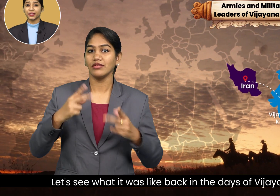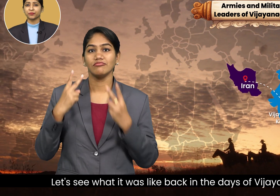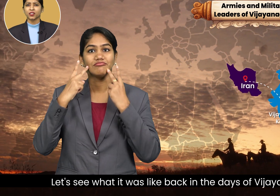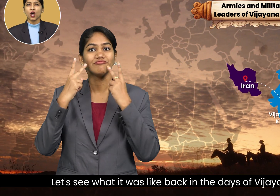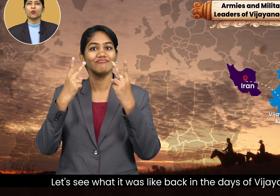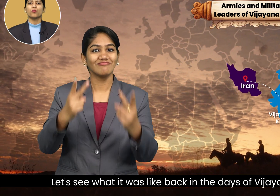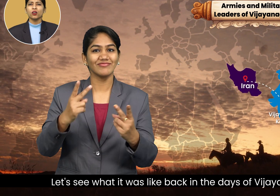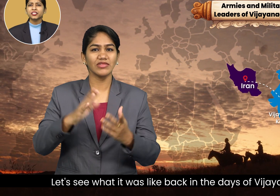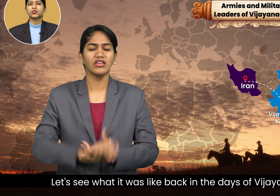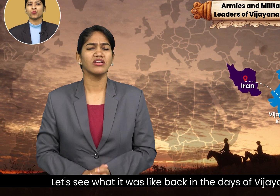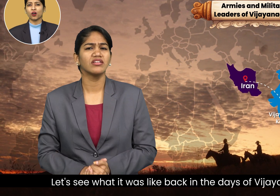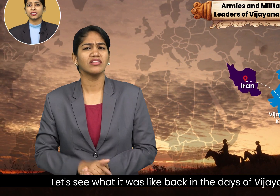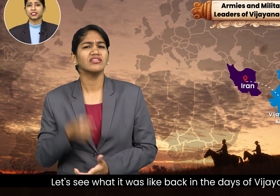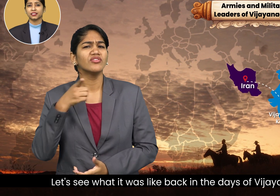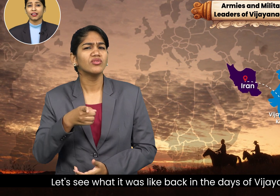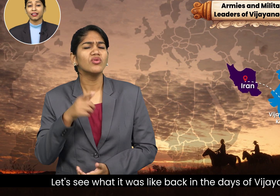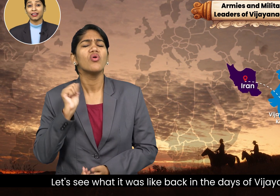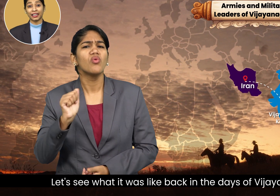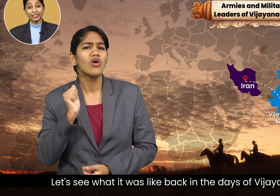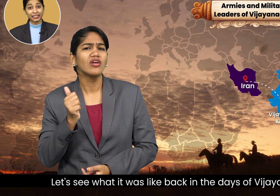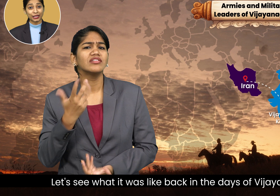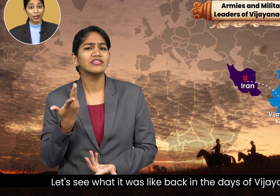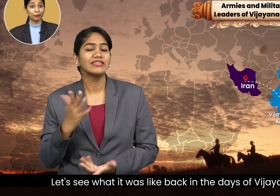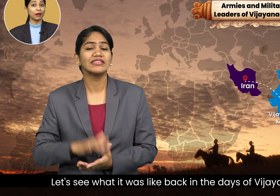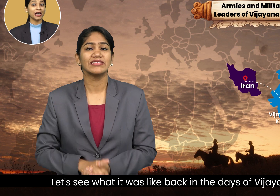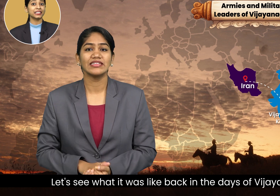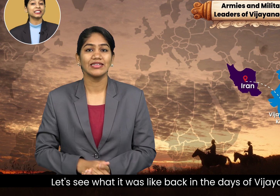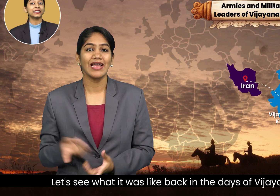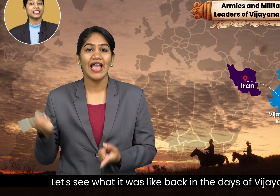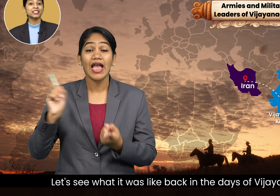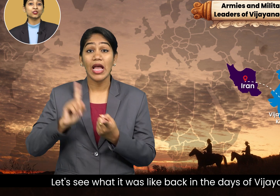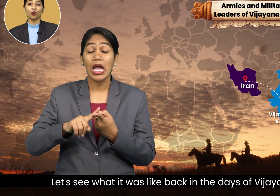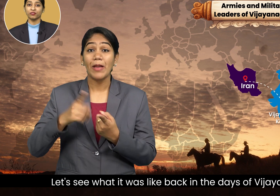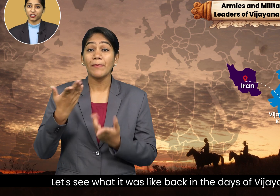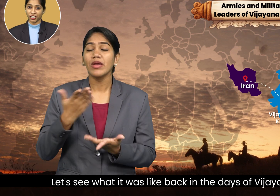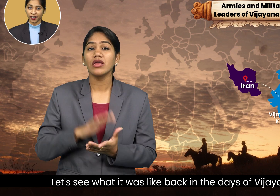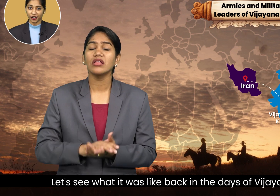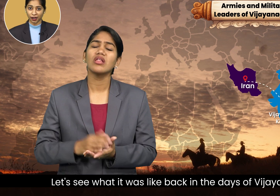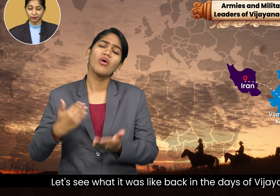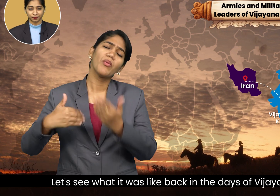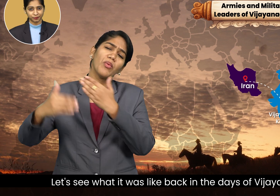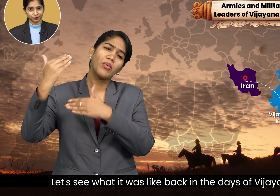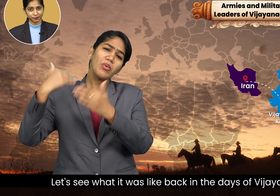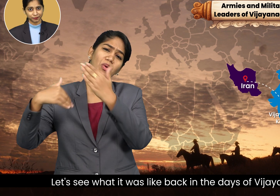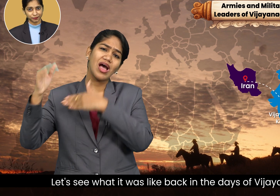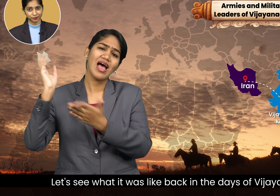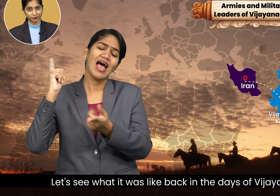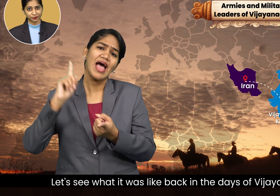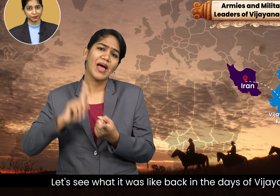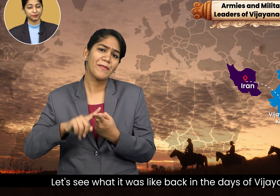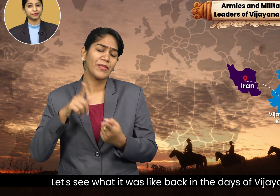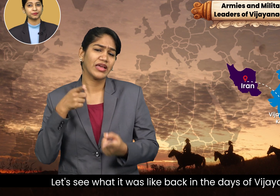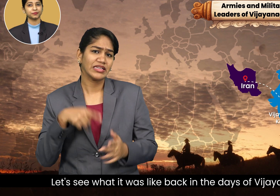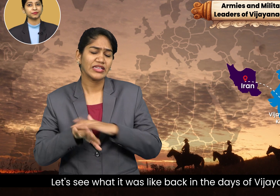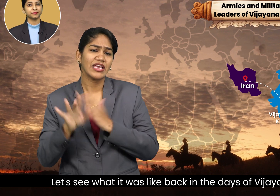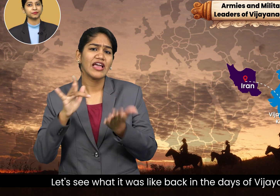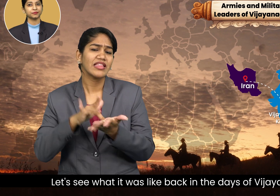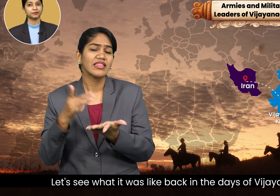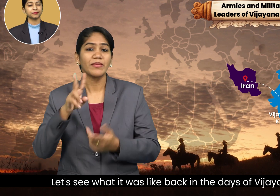Let's see what it was like back in the days of Vijayanagara.